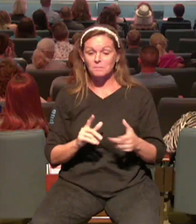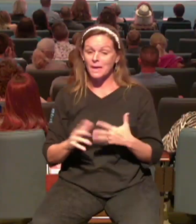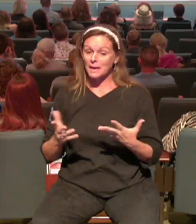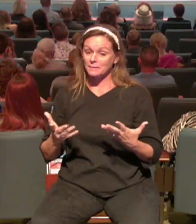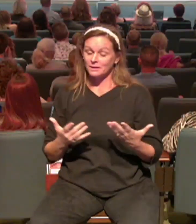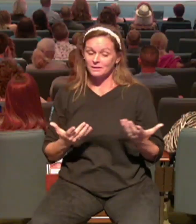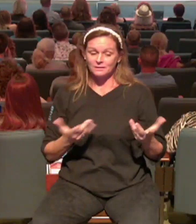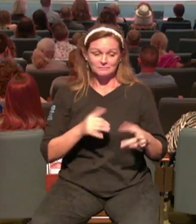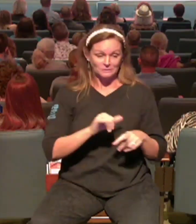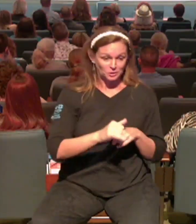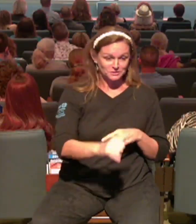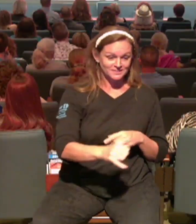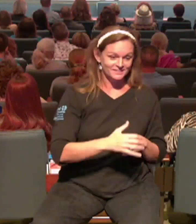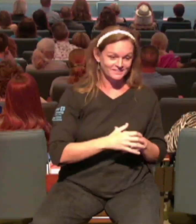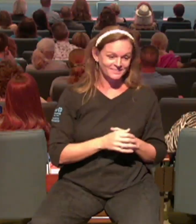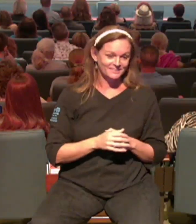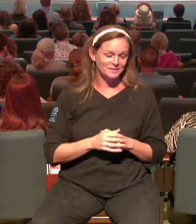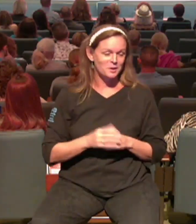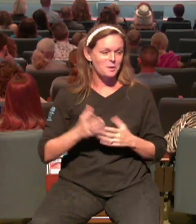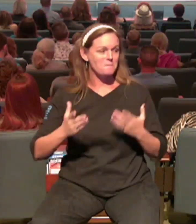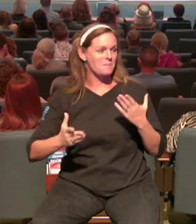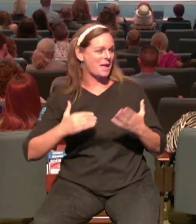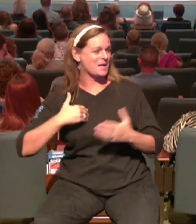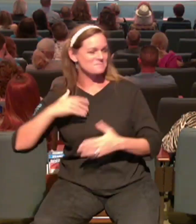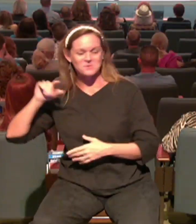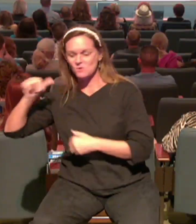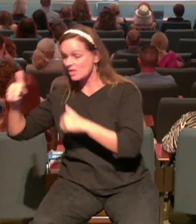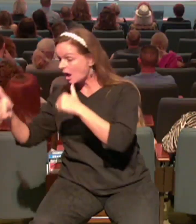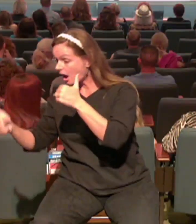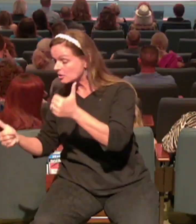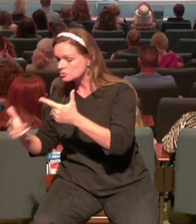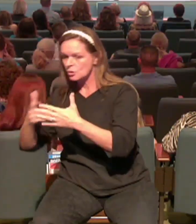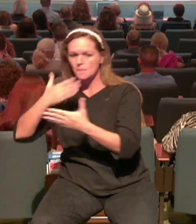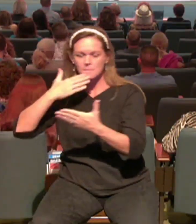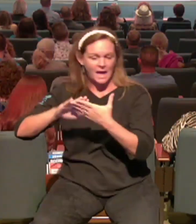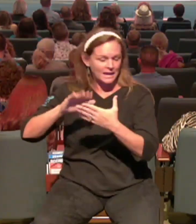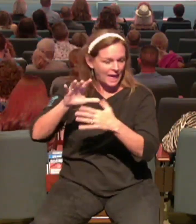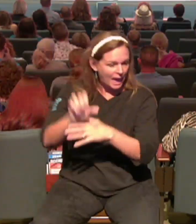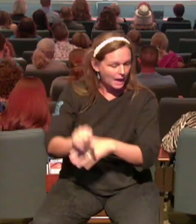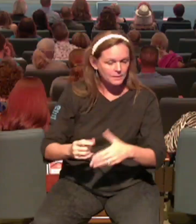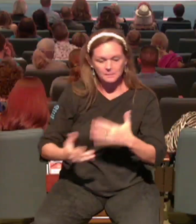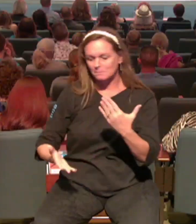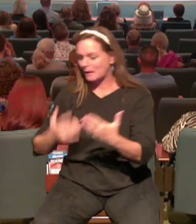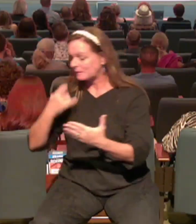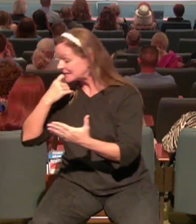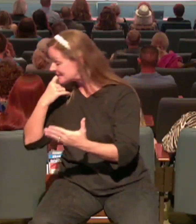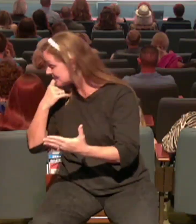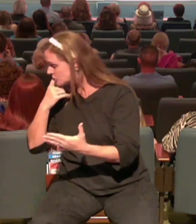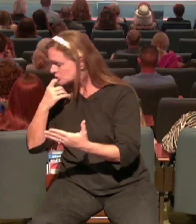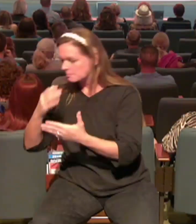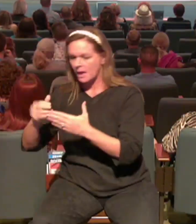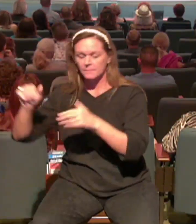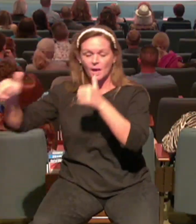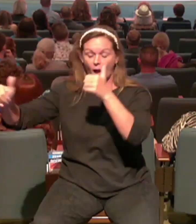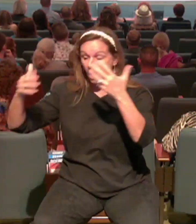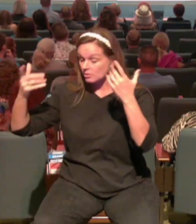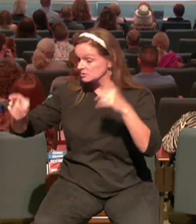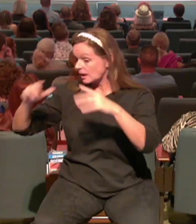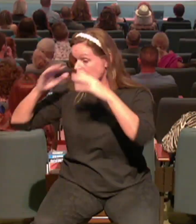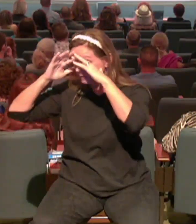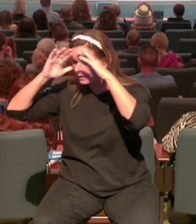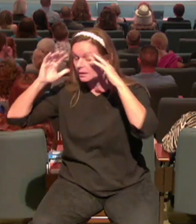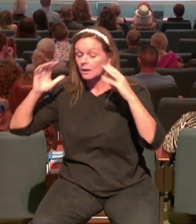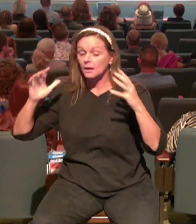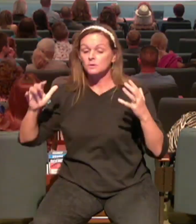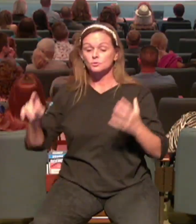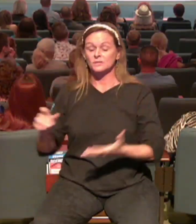attitude towards somebody. It could be a bad habit or an addiction that you can't break on your own, and you need to get